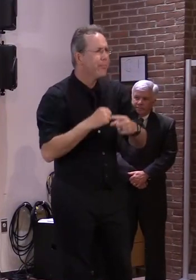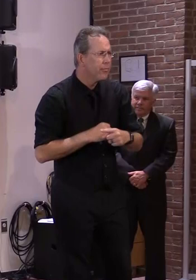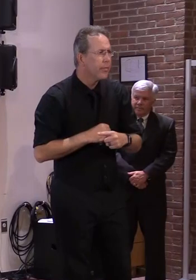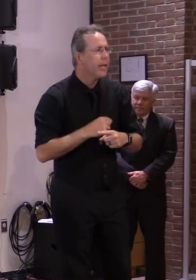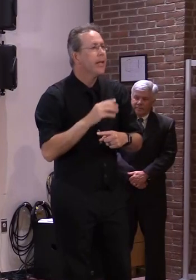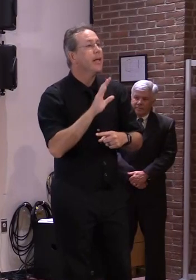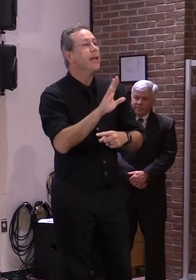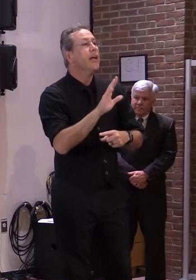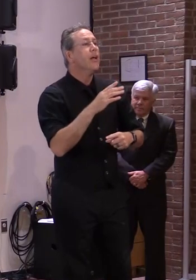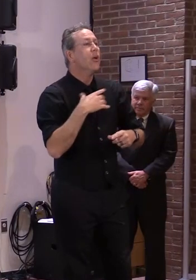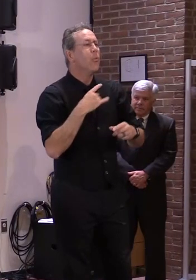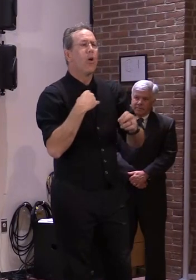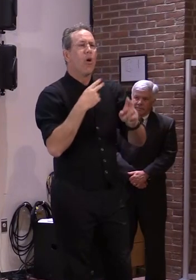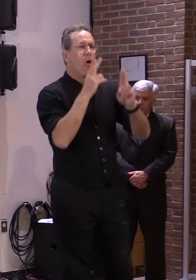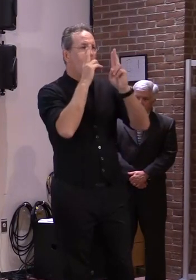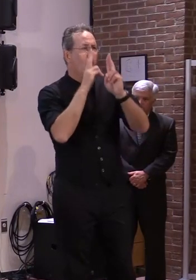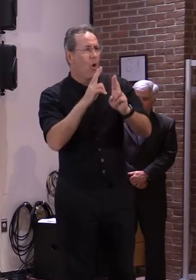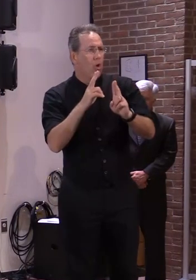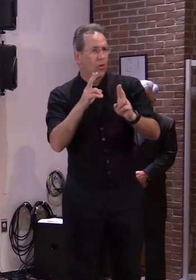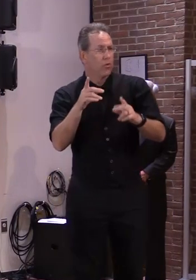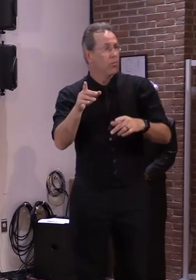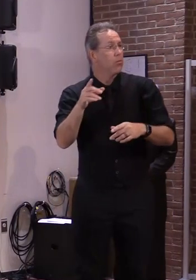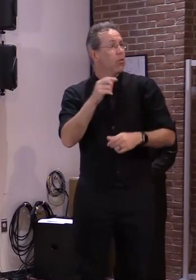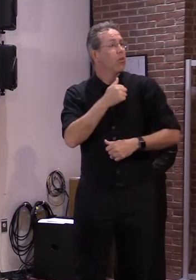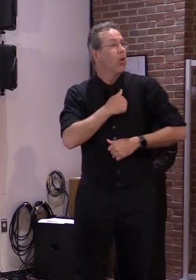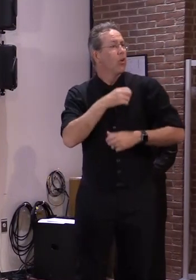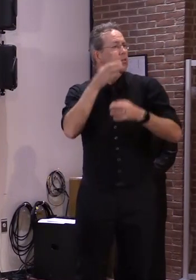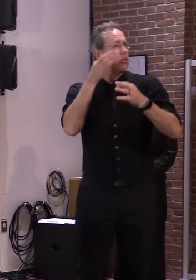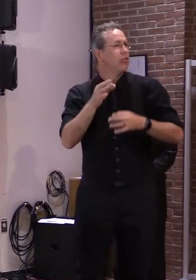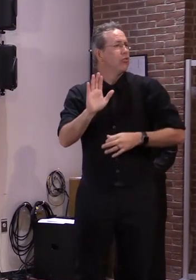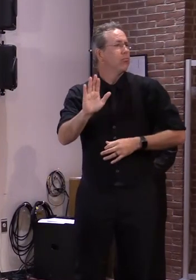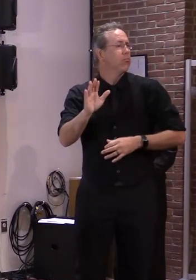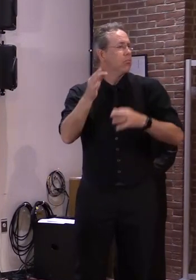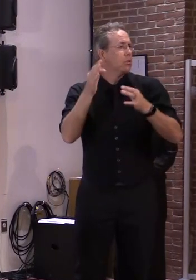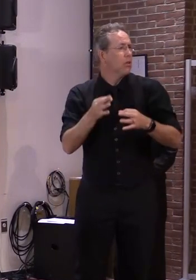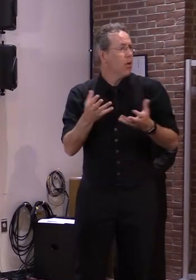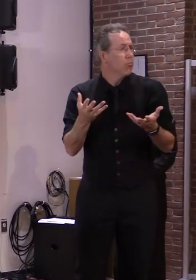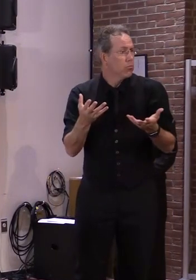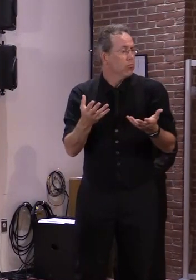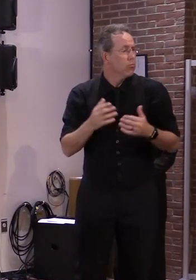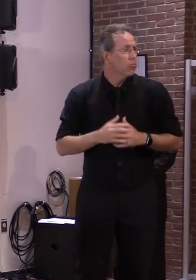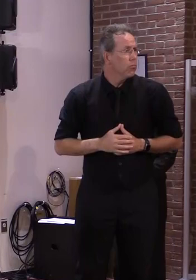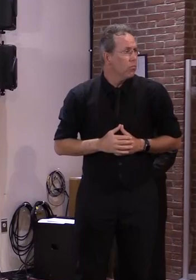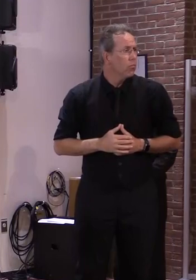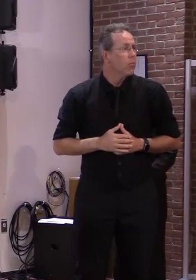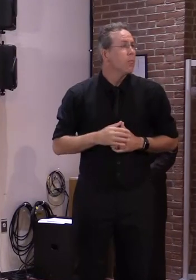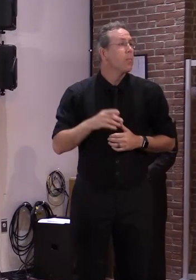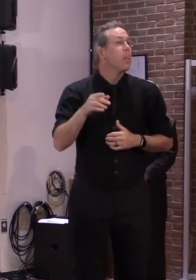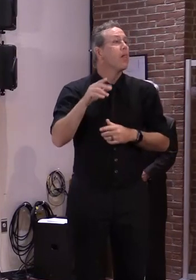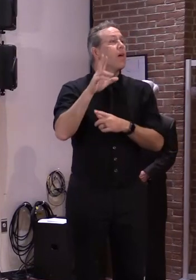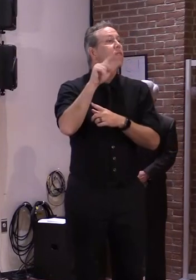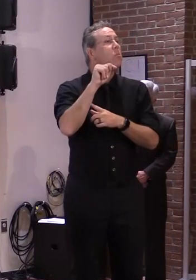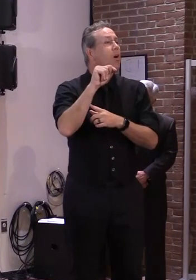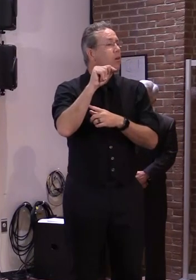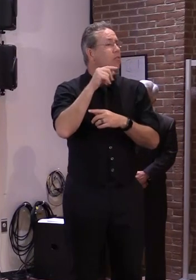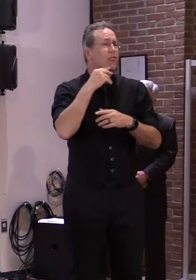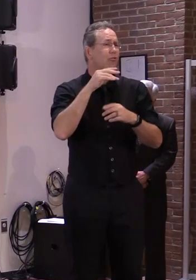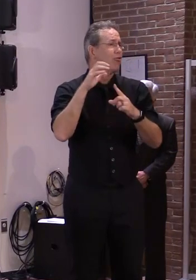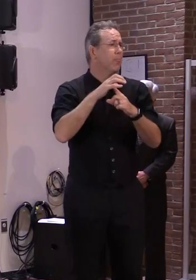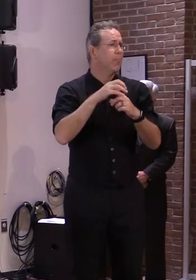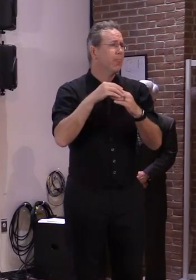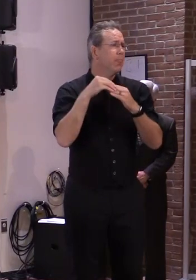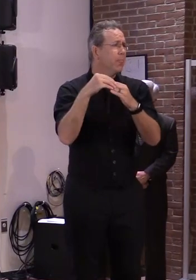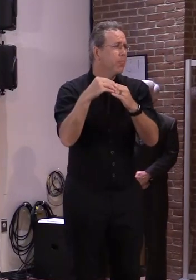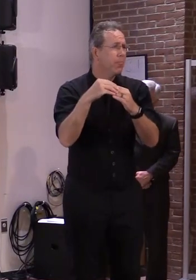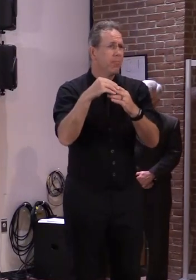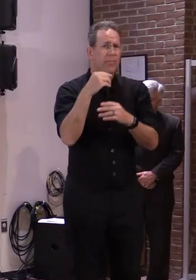military have, across the country, have been at a much lower rate than I would have expected. So I